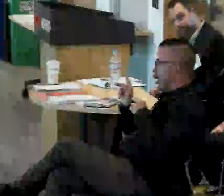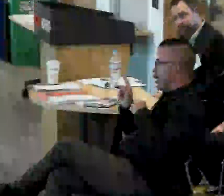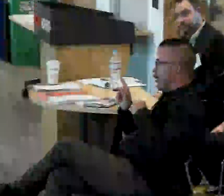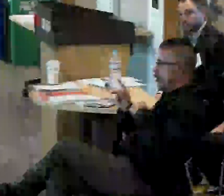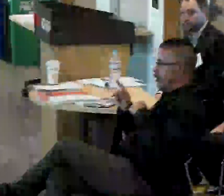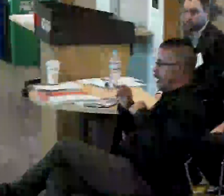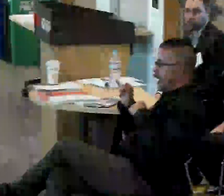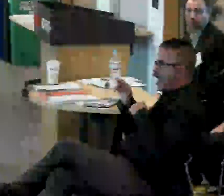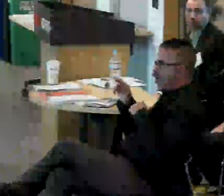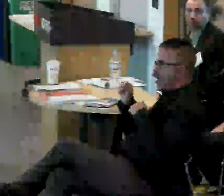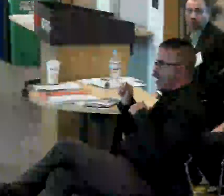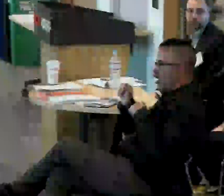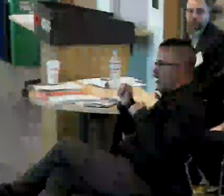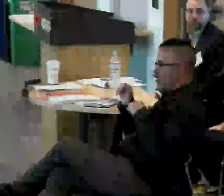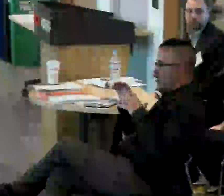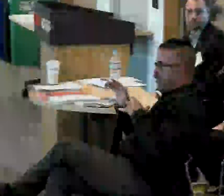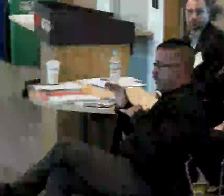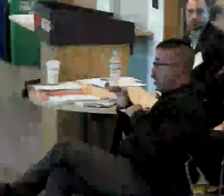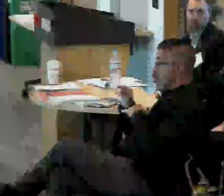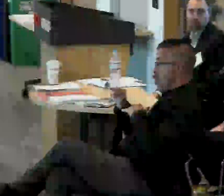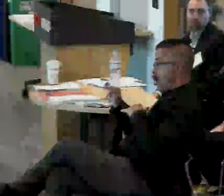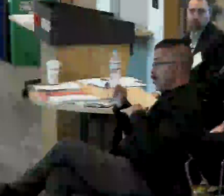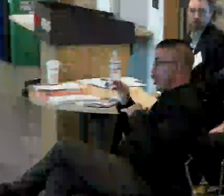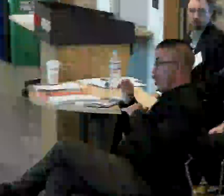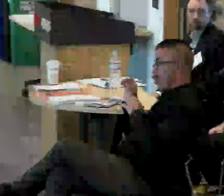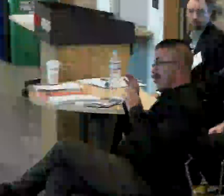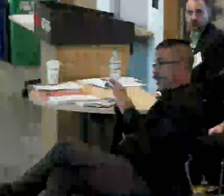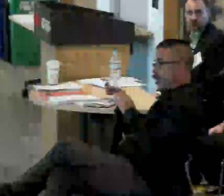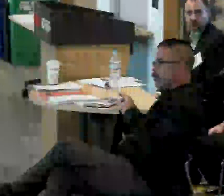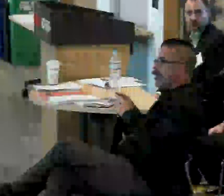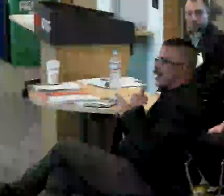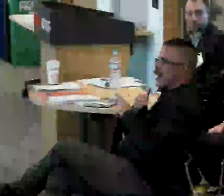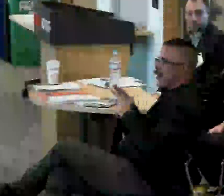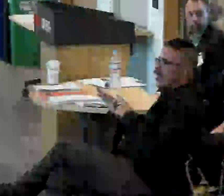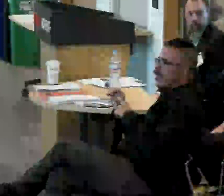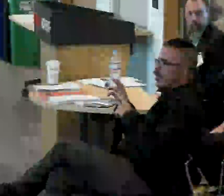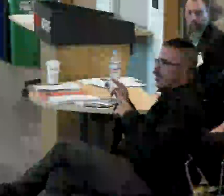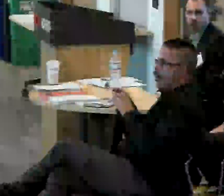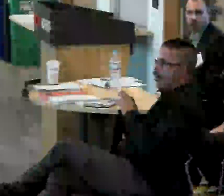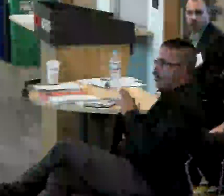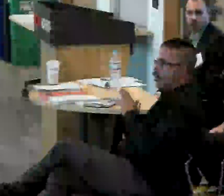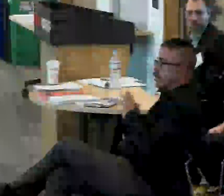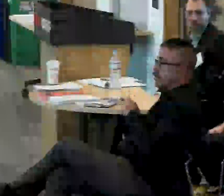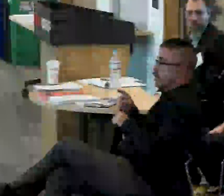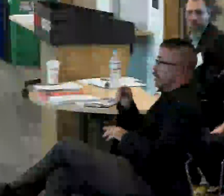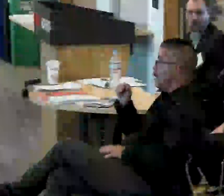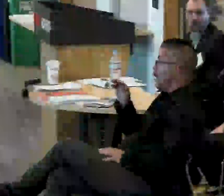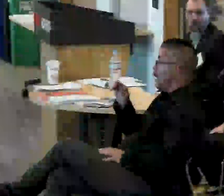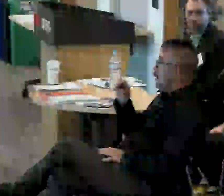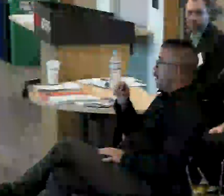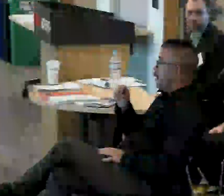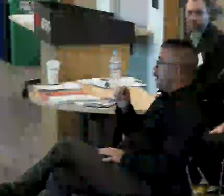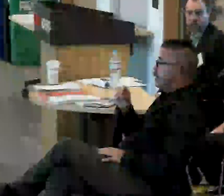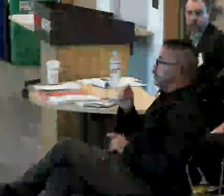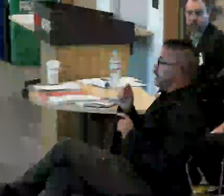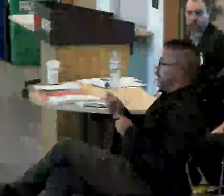those come with their own rules. But ABLE really gives someone in one of these programs the